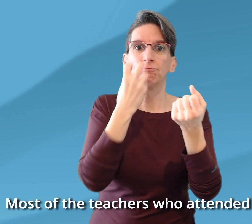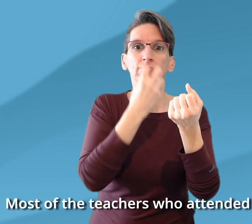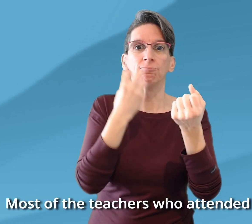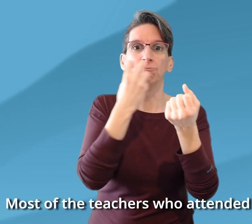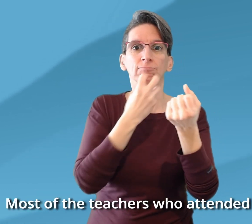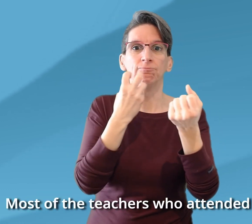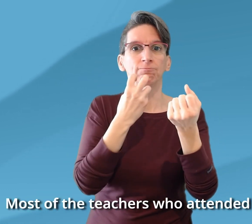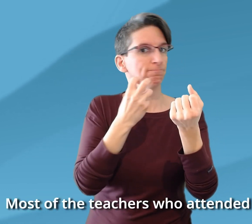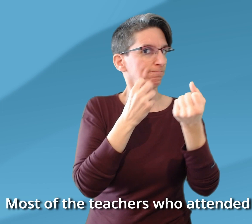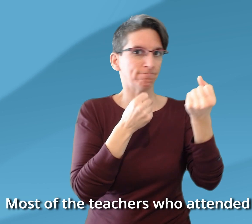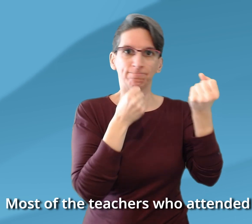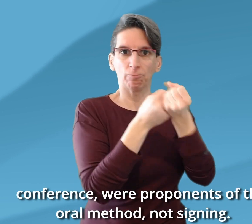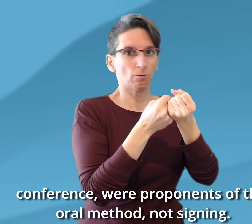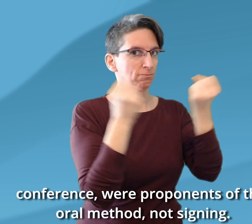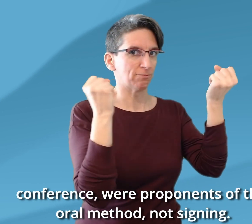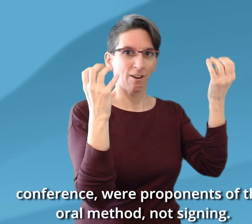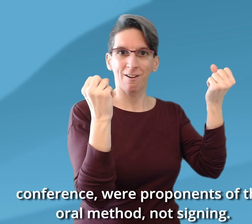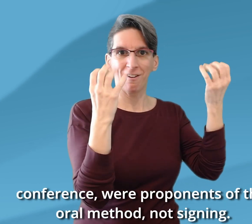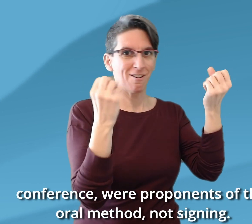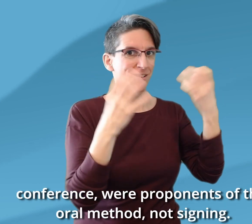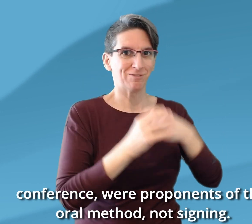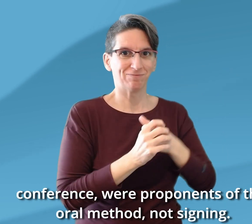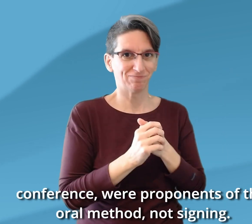conference were proponents of the oral method, not signing.